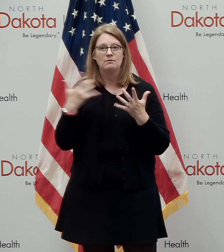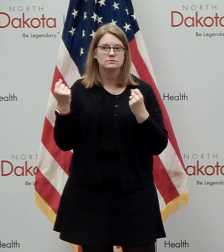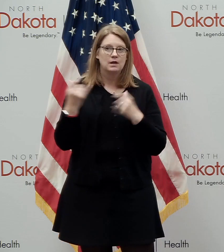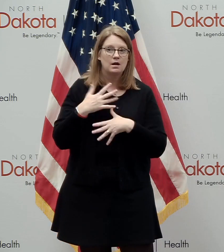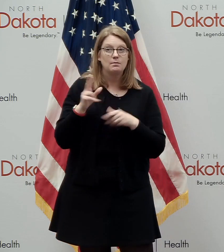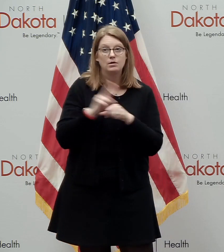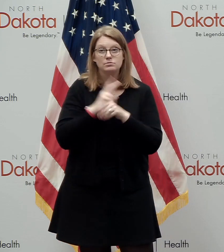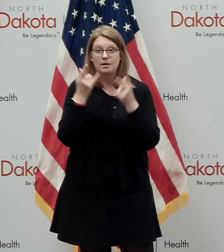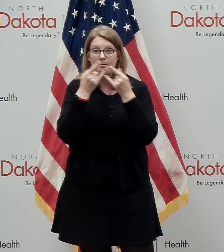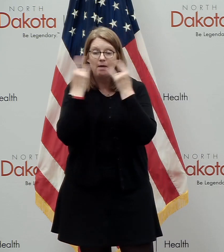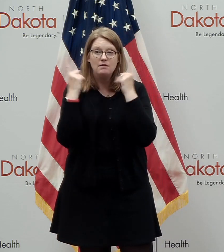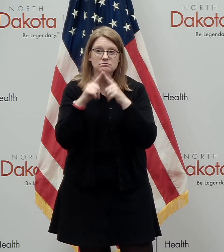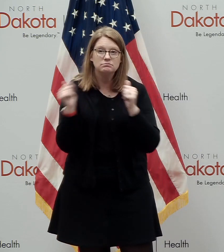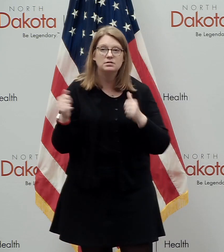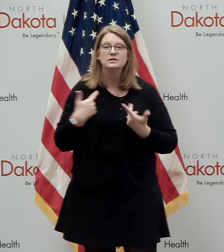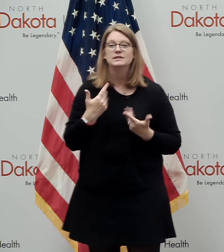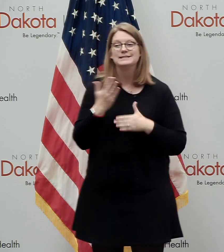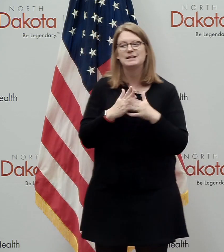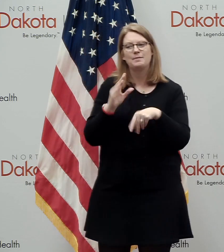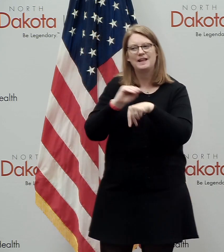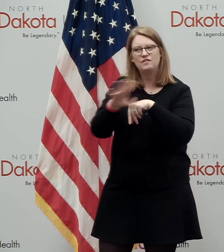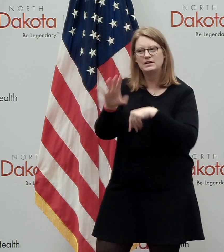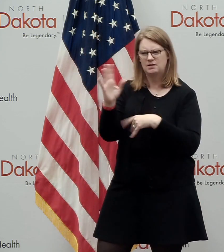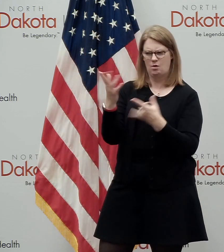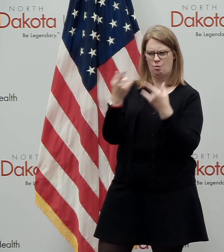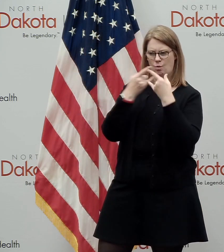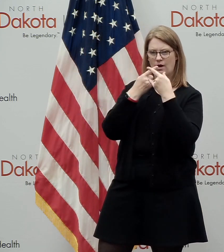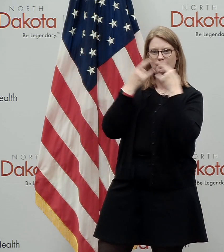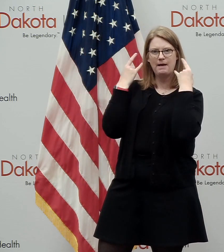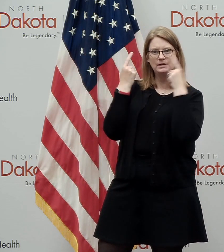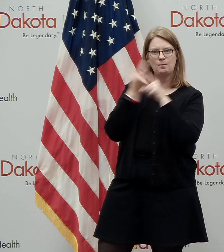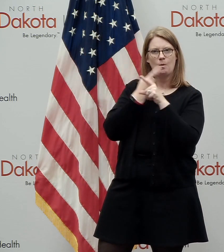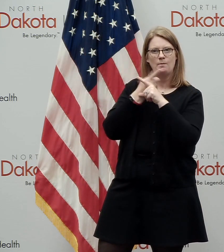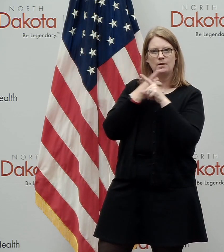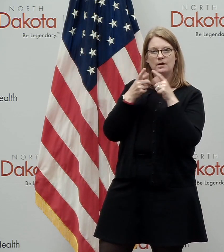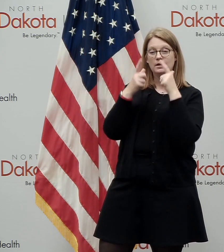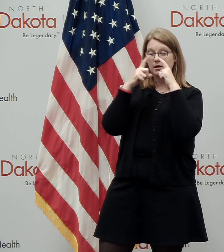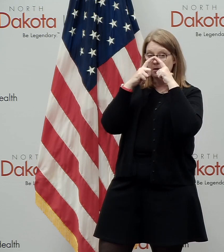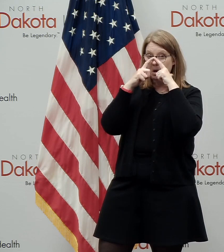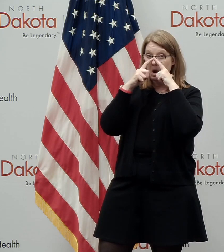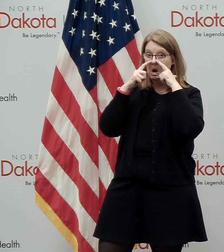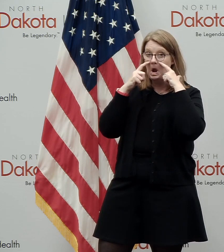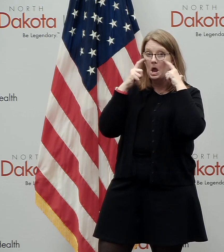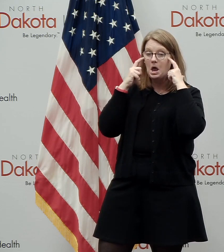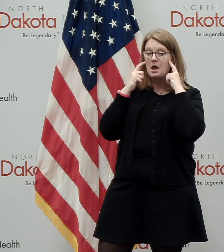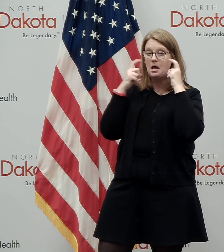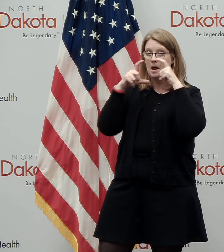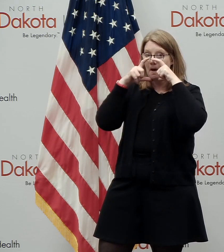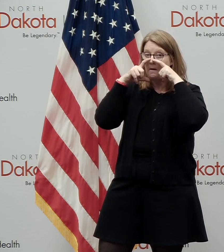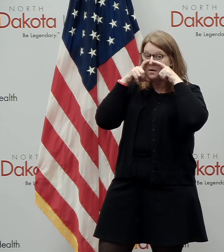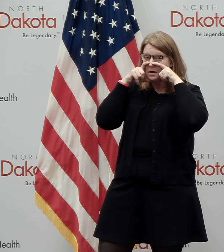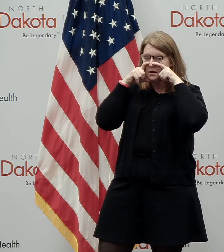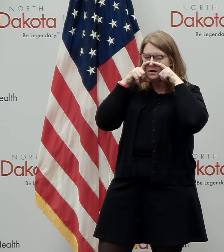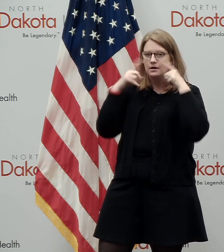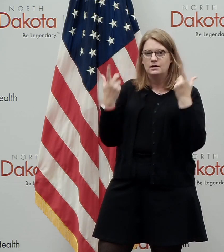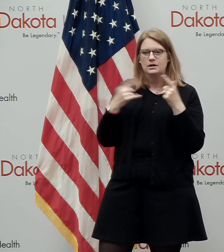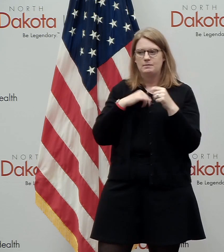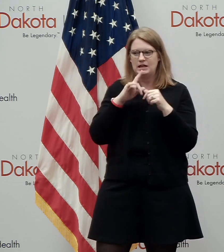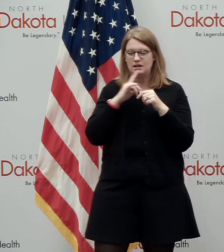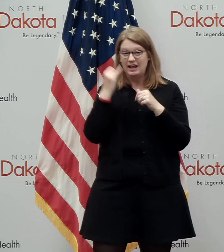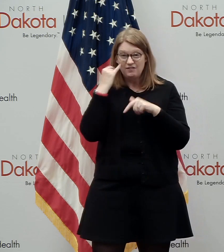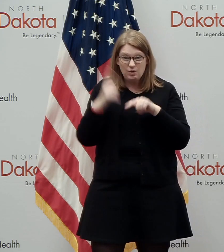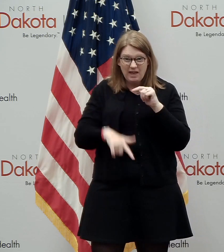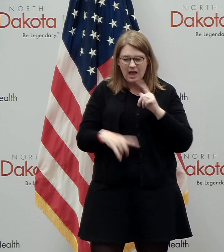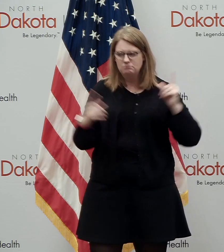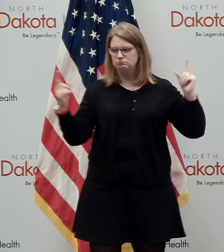Among the advice that she shared in her video is wearing your mask properly over your mouth and your nose, making sure to distance from others when you're not,